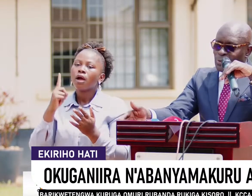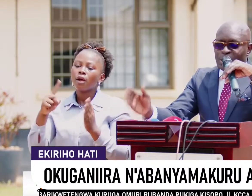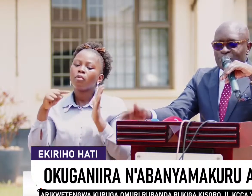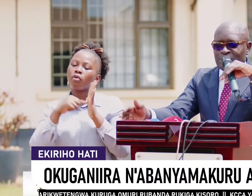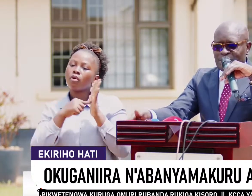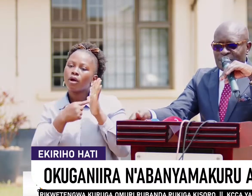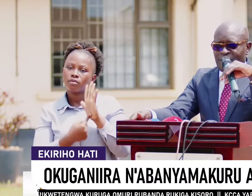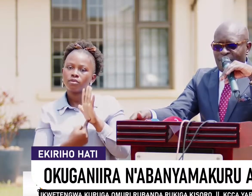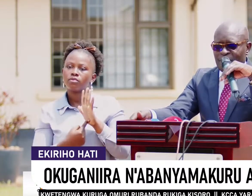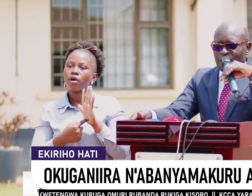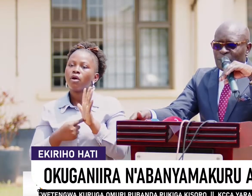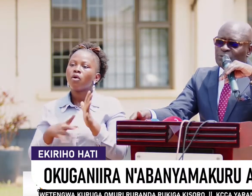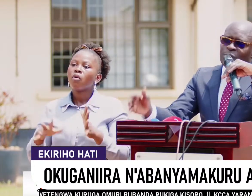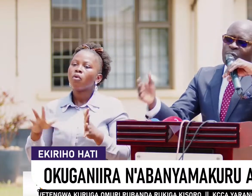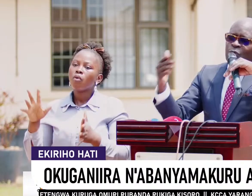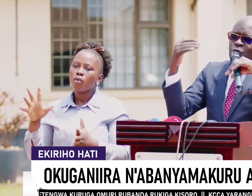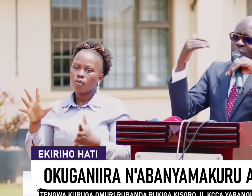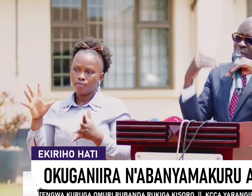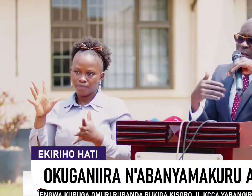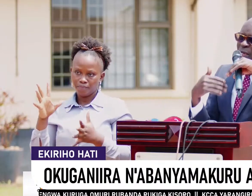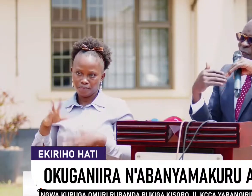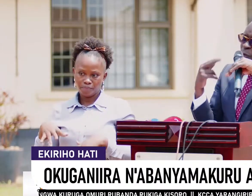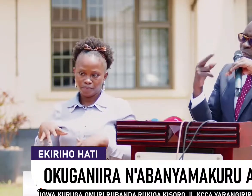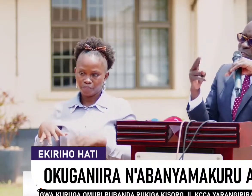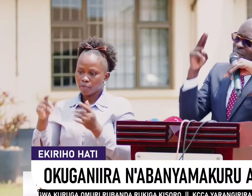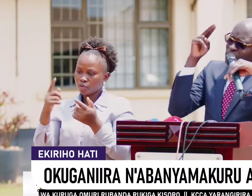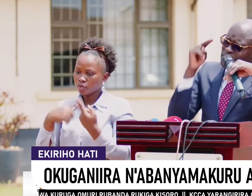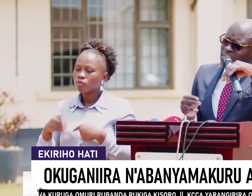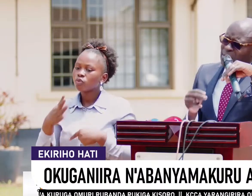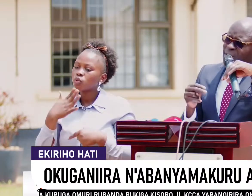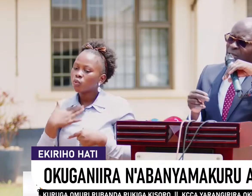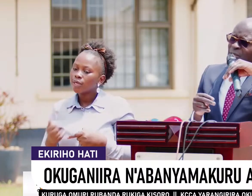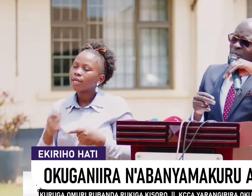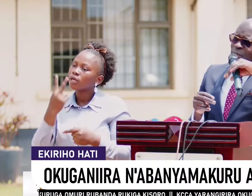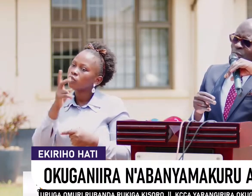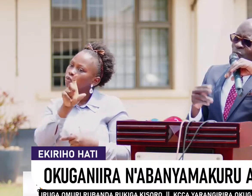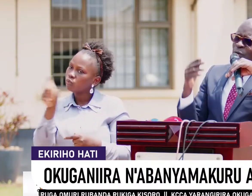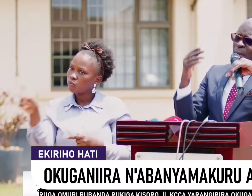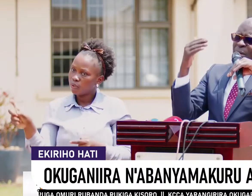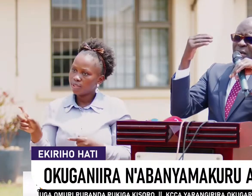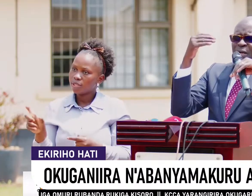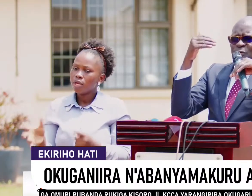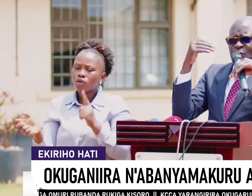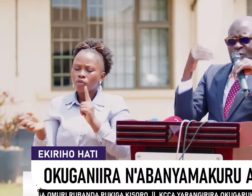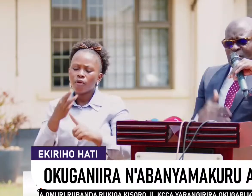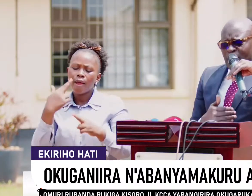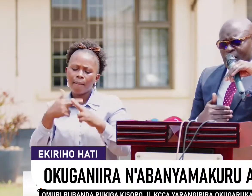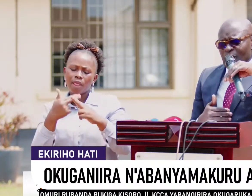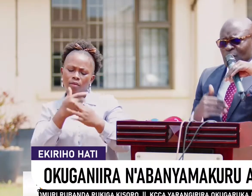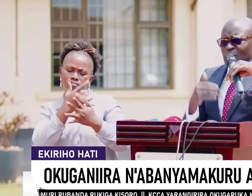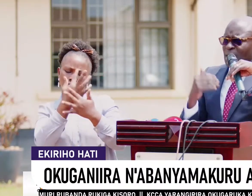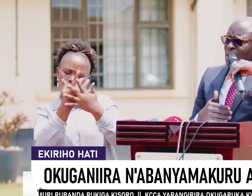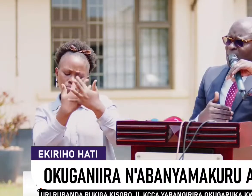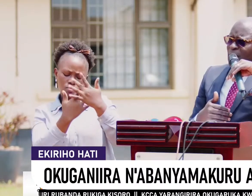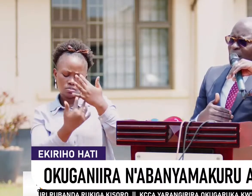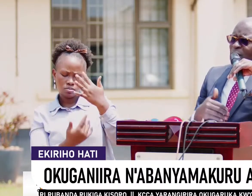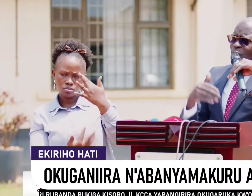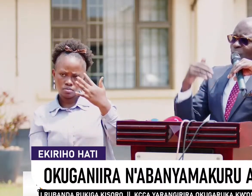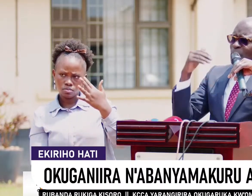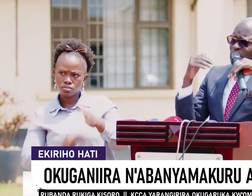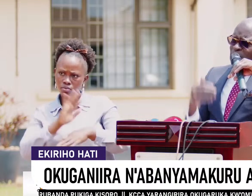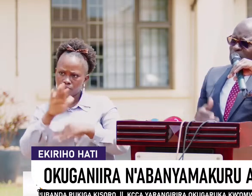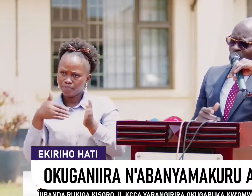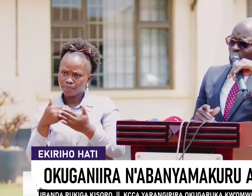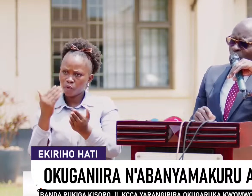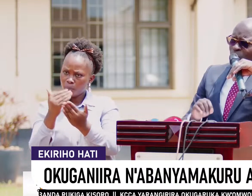kakalu okatuukiriza. Naye tuwetaaga naffe weeks nga 2 tufuna amanya gano gonna agali